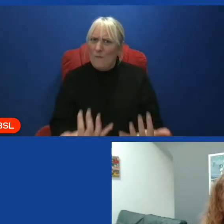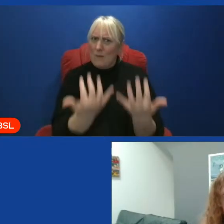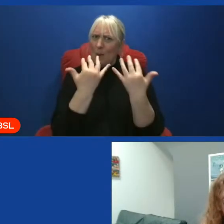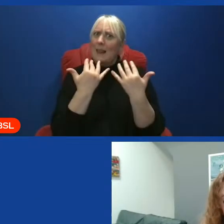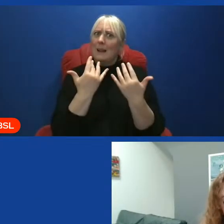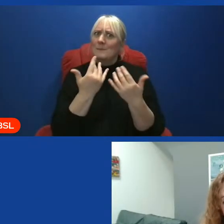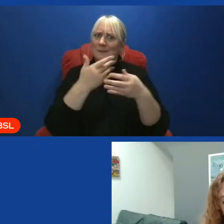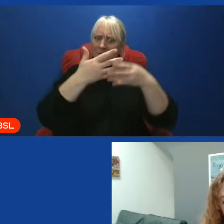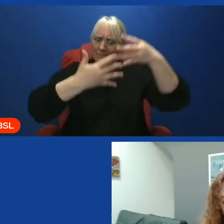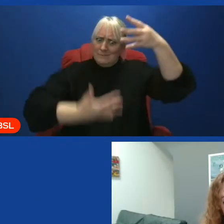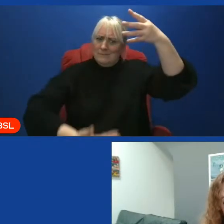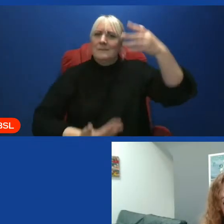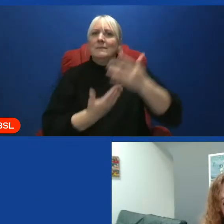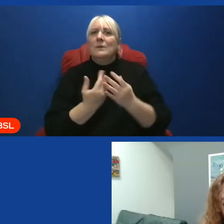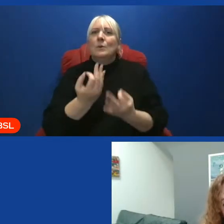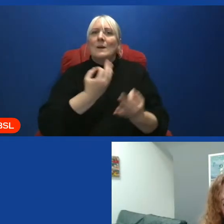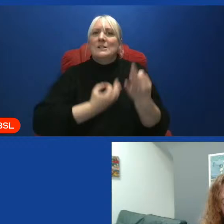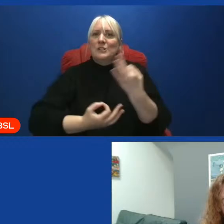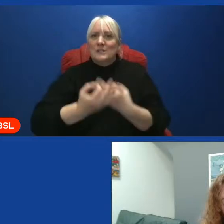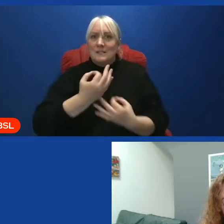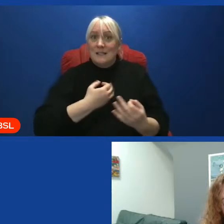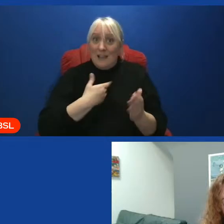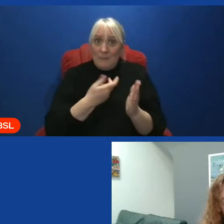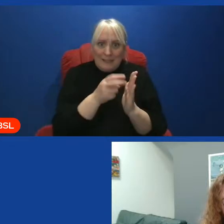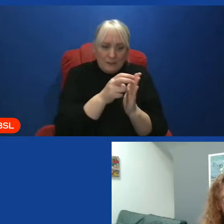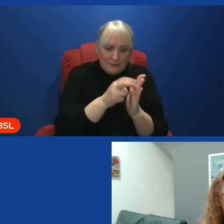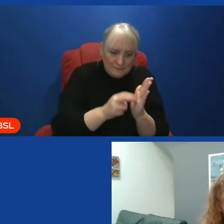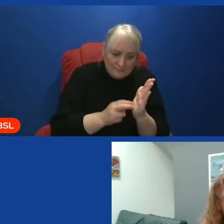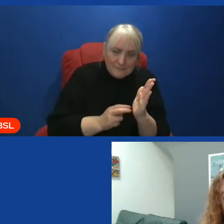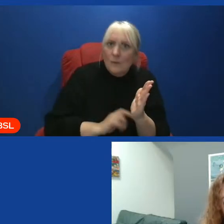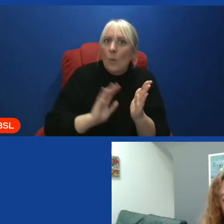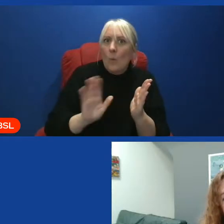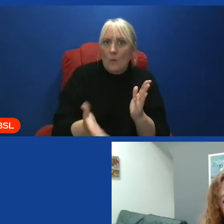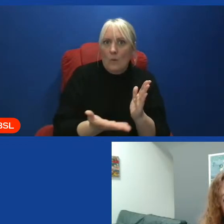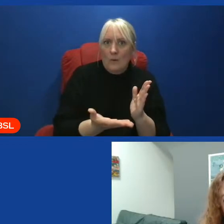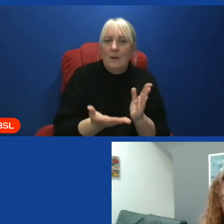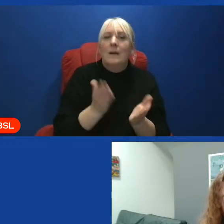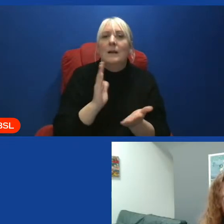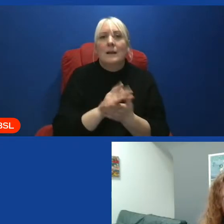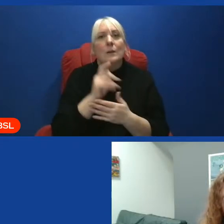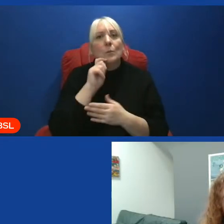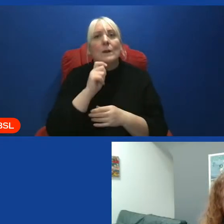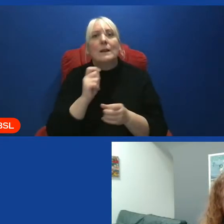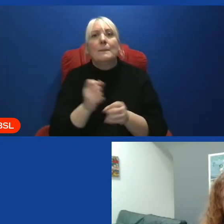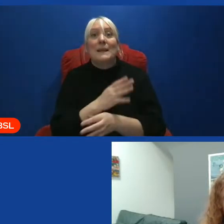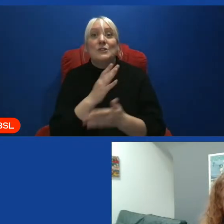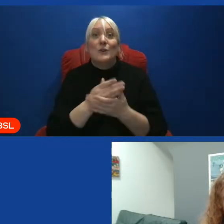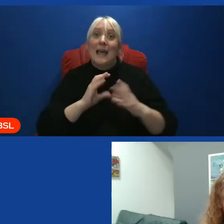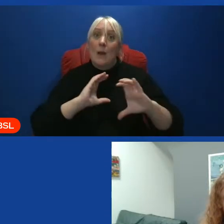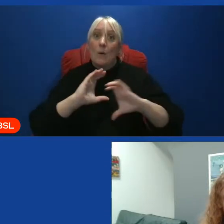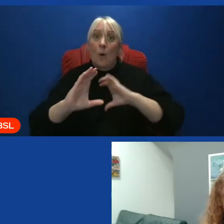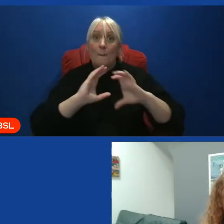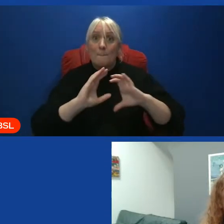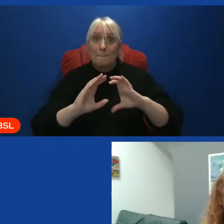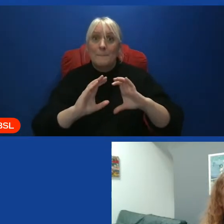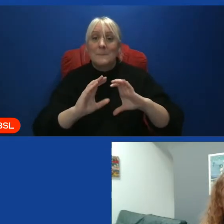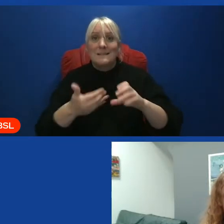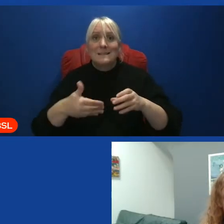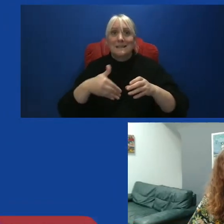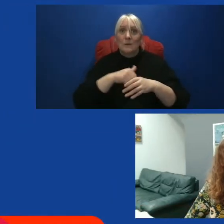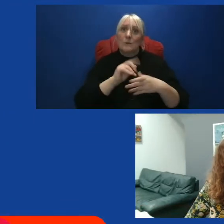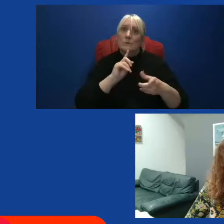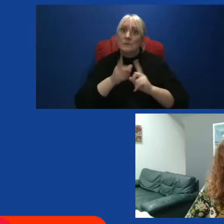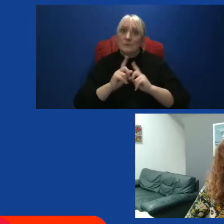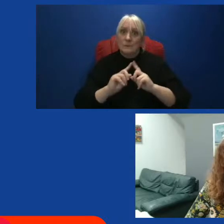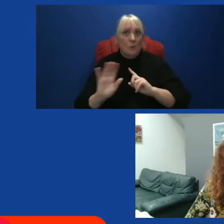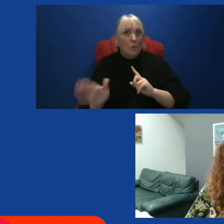with a number of questions, but I've made a note of all of these and we will make sure that our communications cover all of these absolutely key